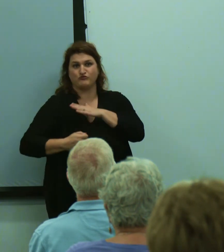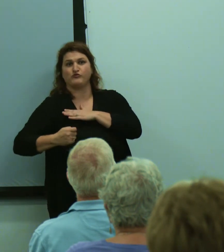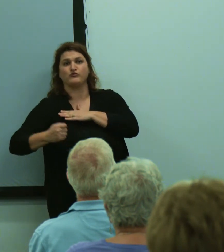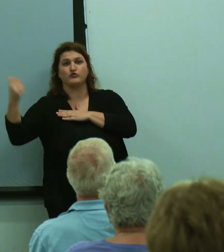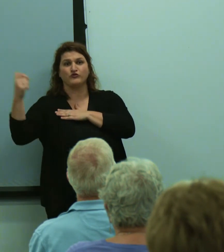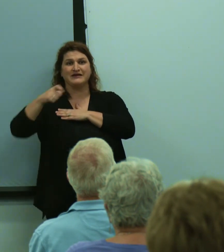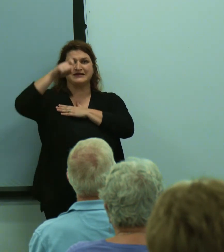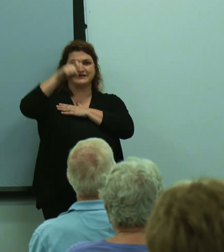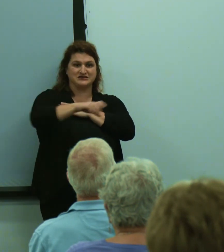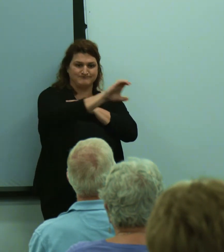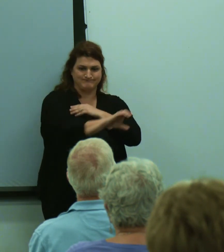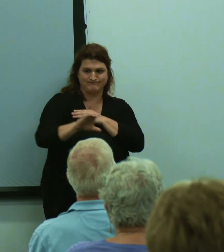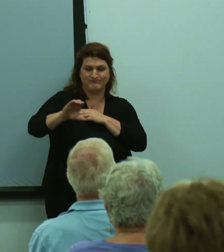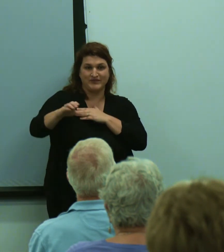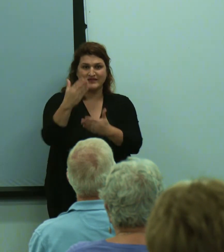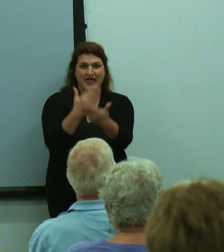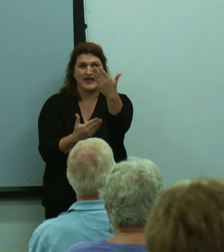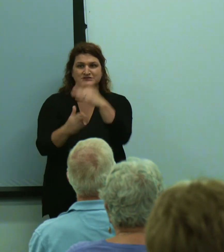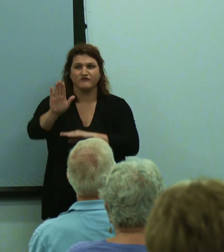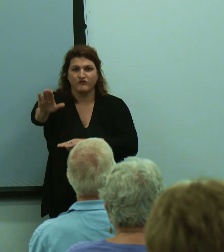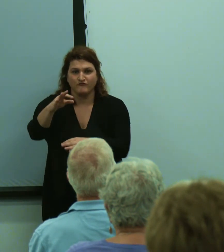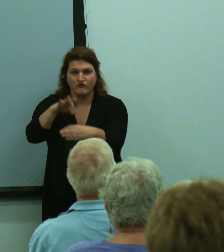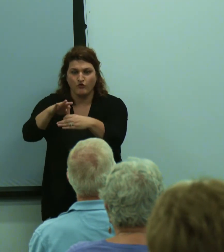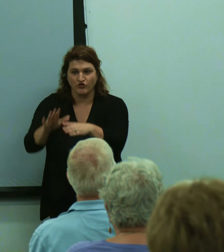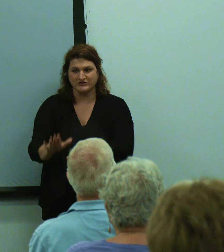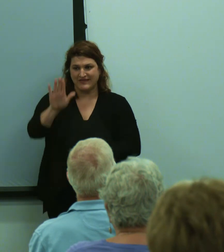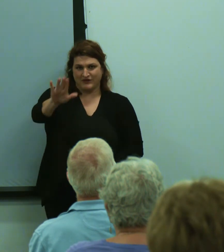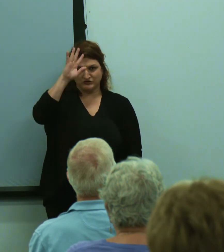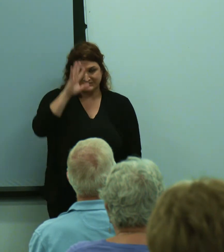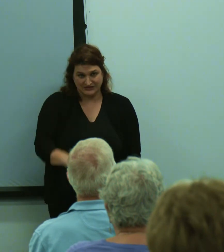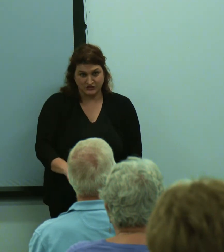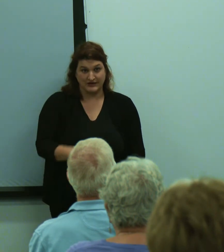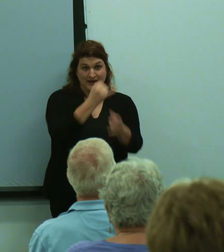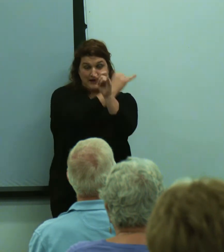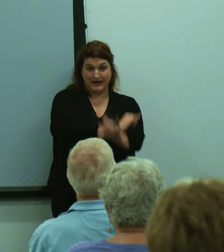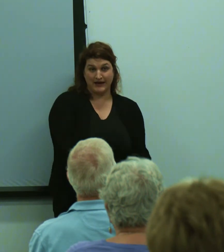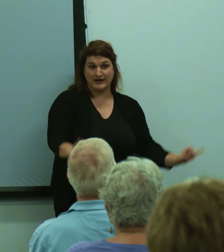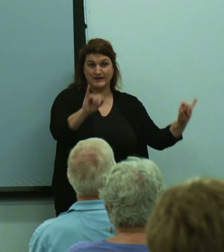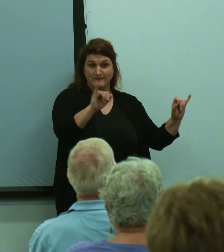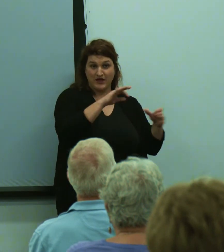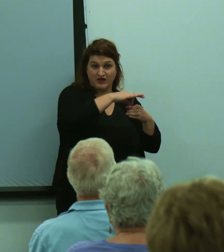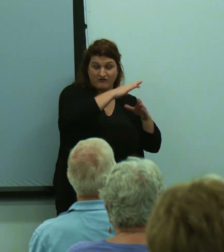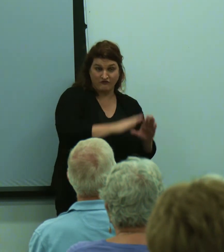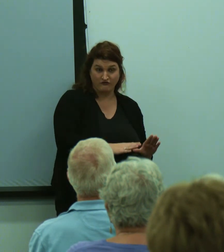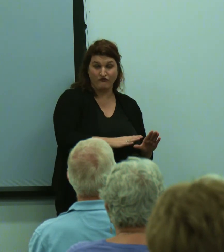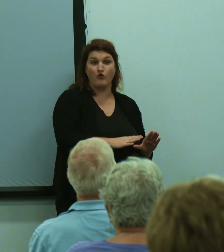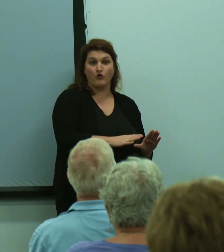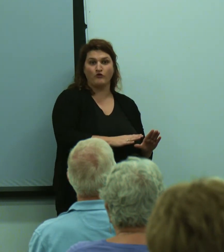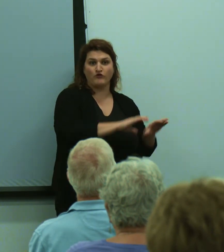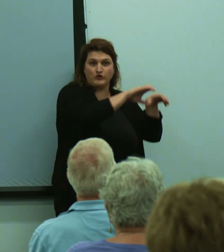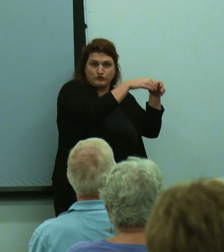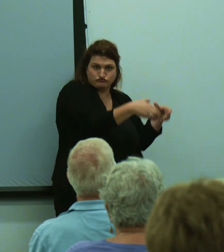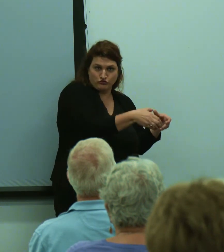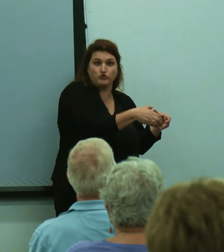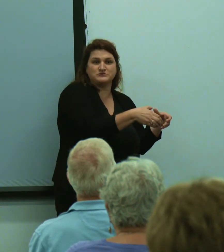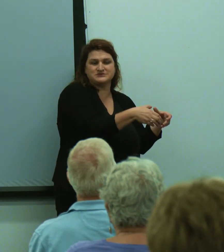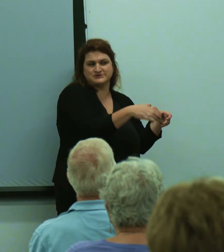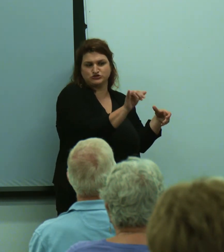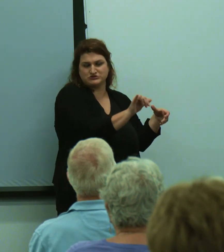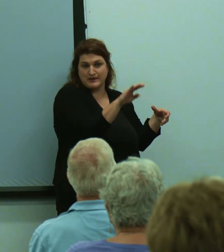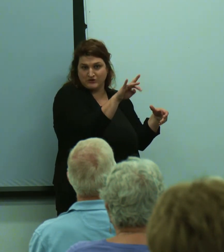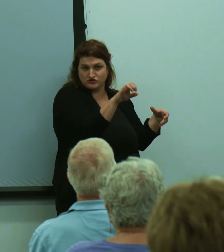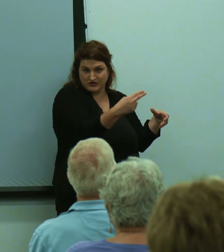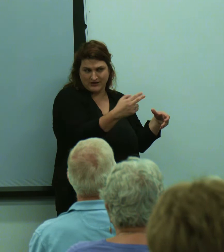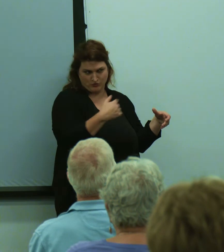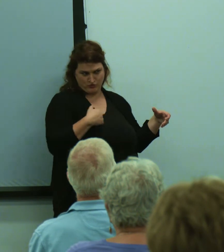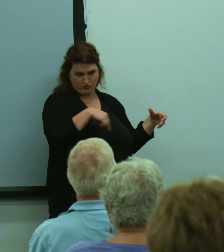voter. Independent redistricting commissions, like Michigan has, and like we wanted in 2012, became